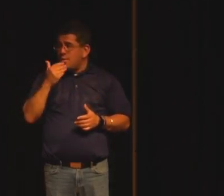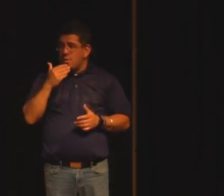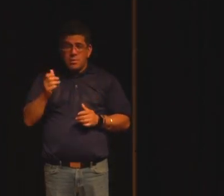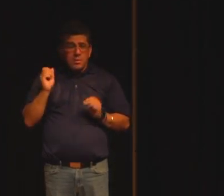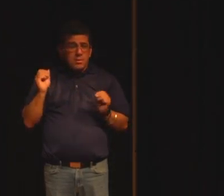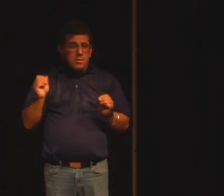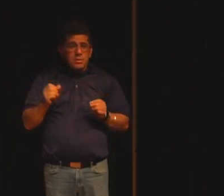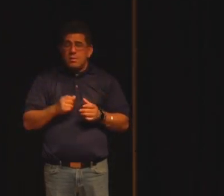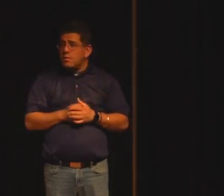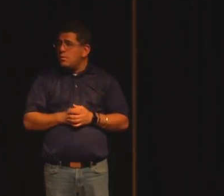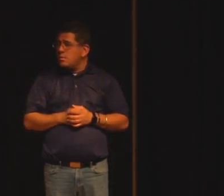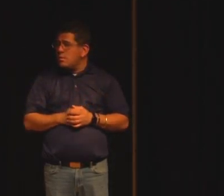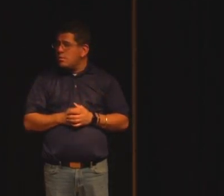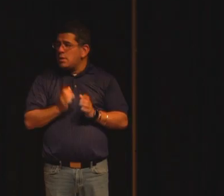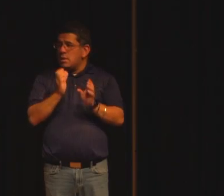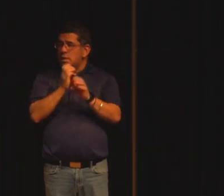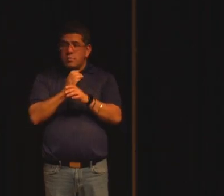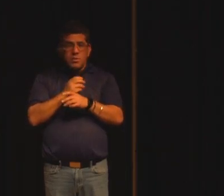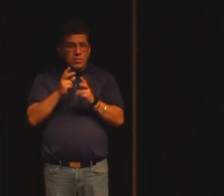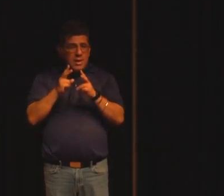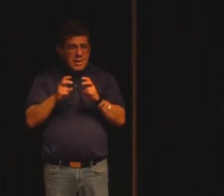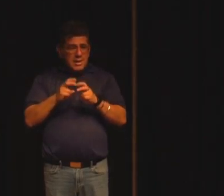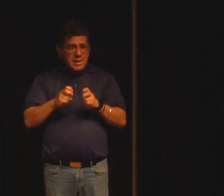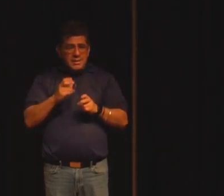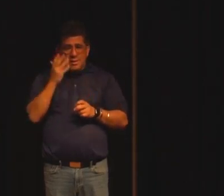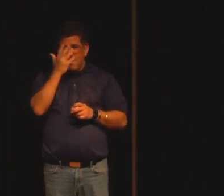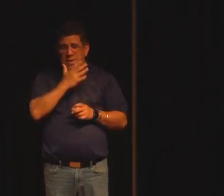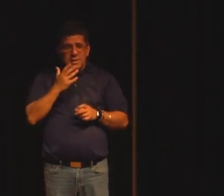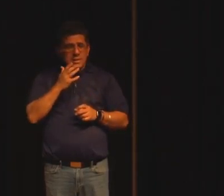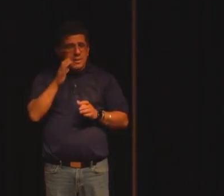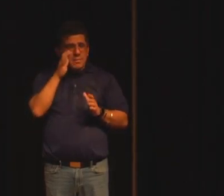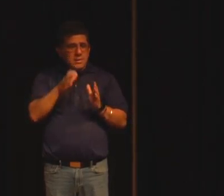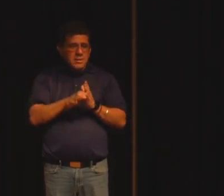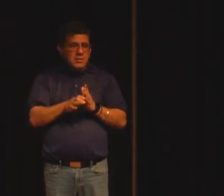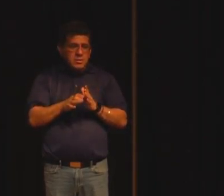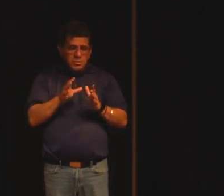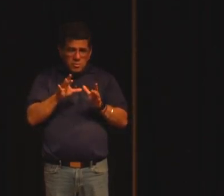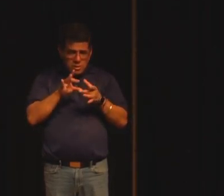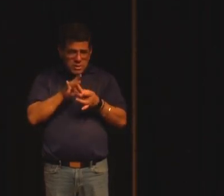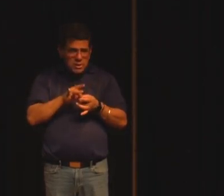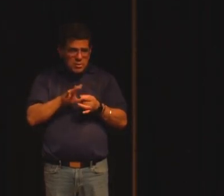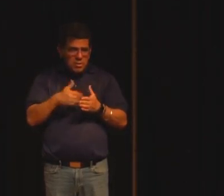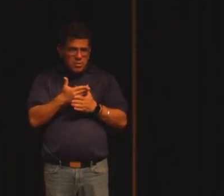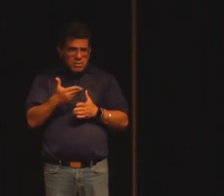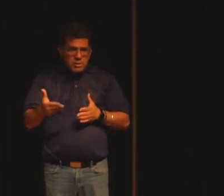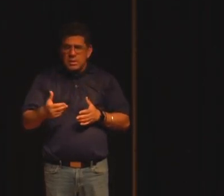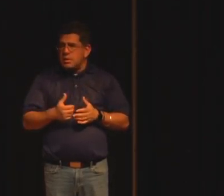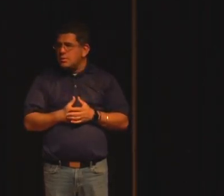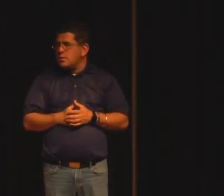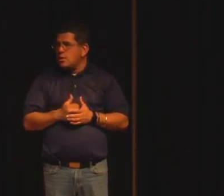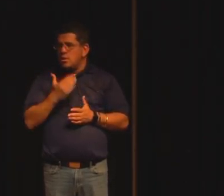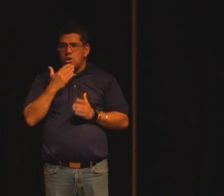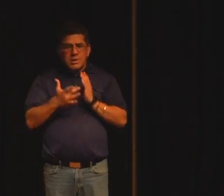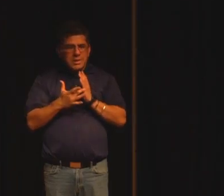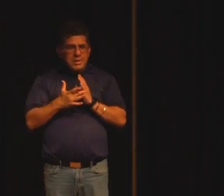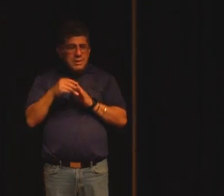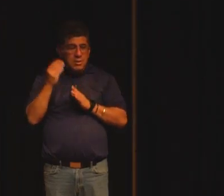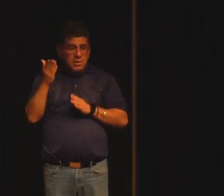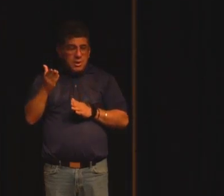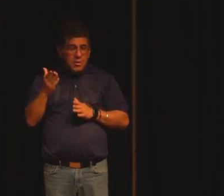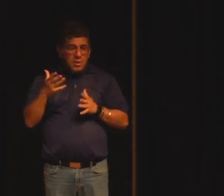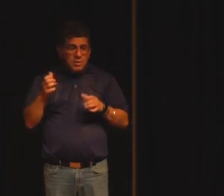all. Somehow the computer systems that analyze face images have to deal with all those things. There are good techniques out there, lots of work to be